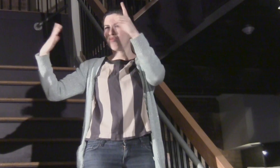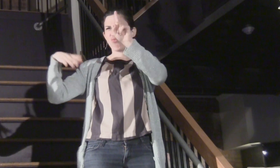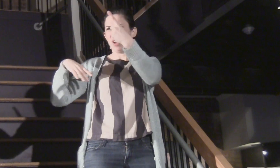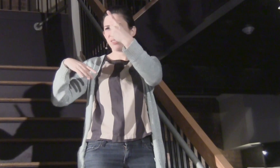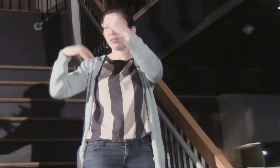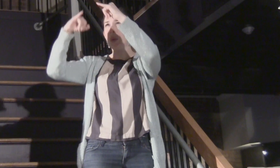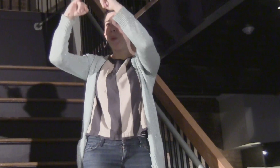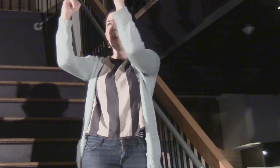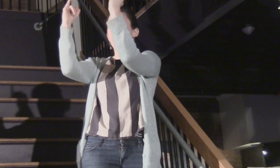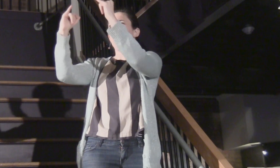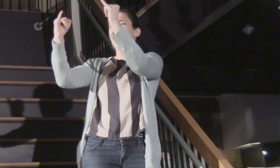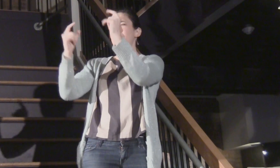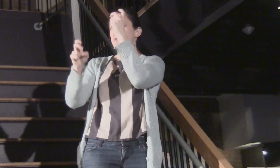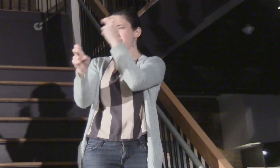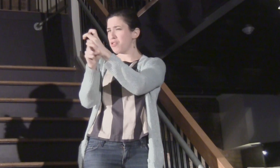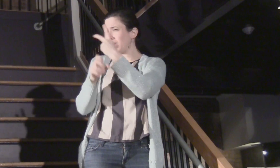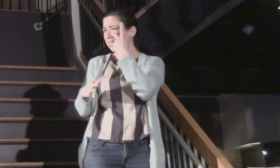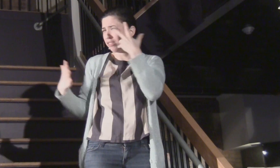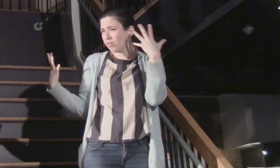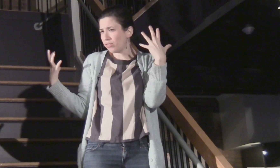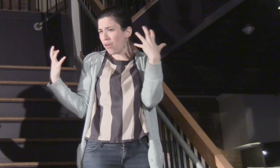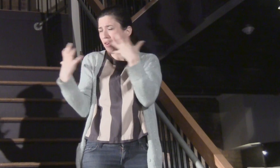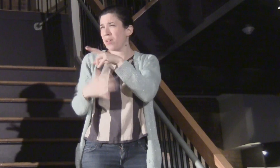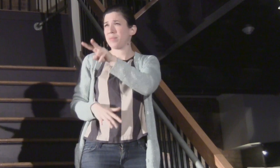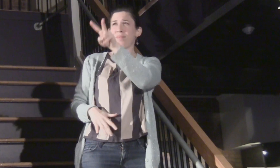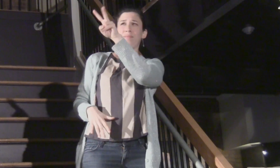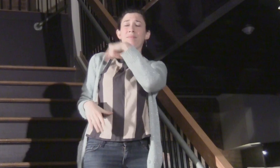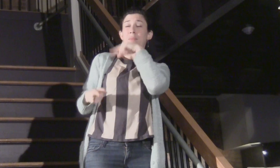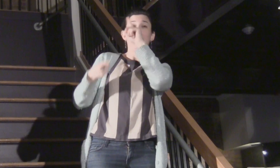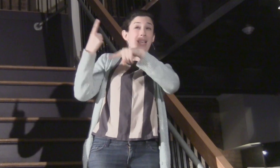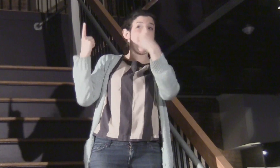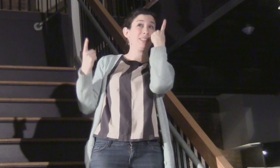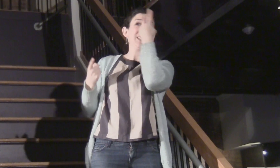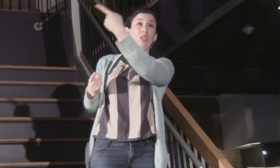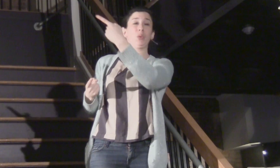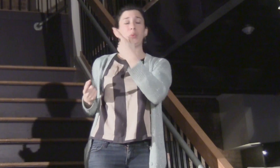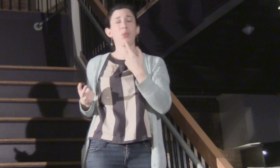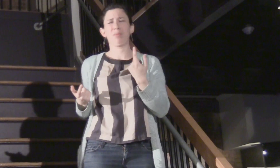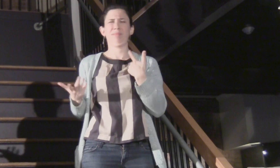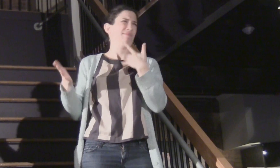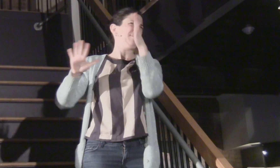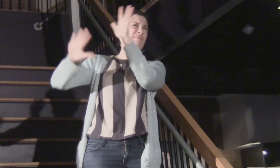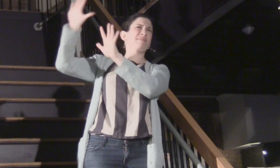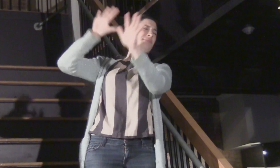door. And he saw, frightening, well, I can't see